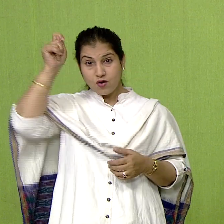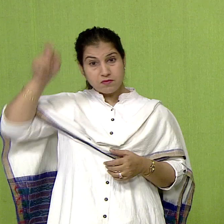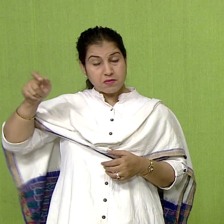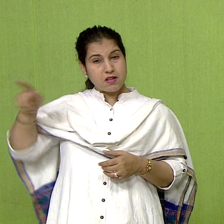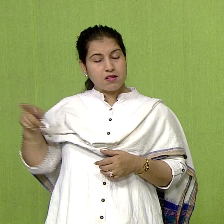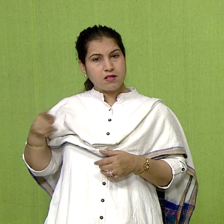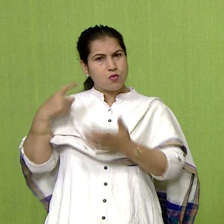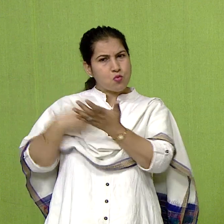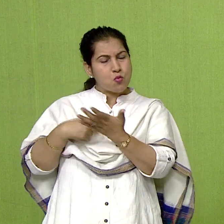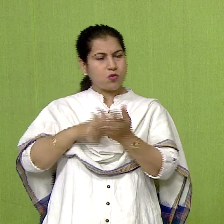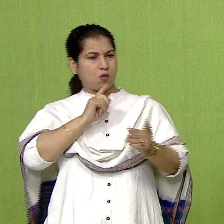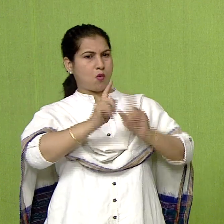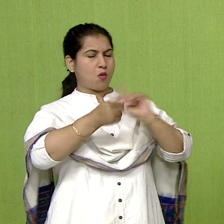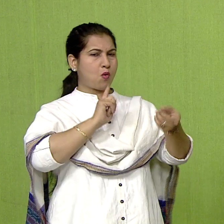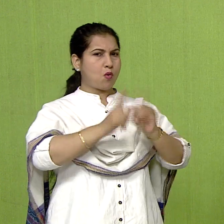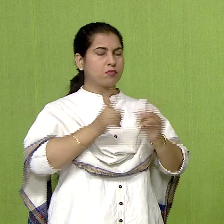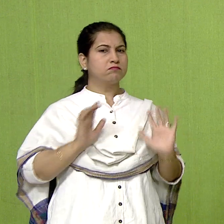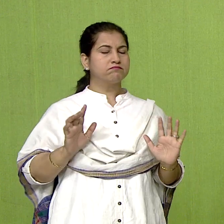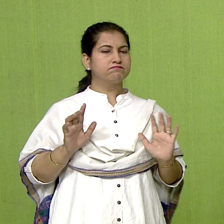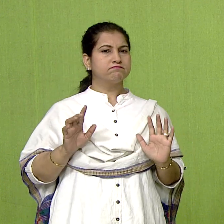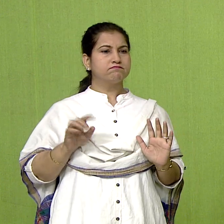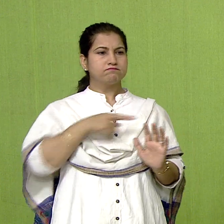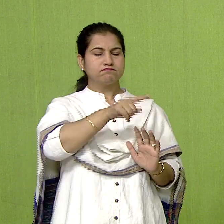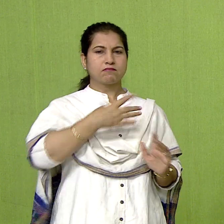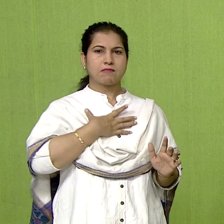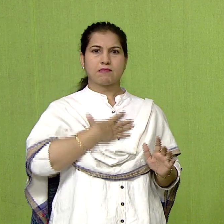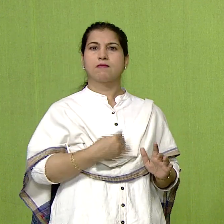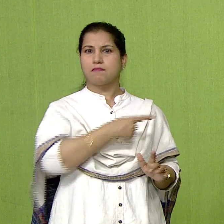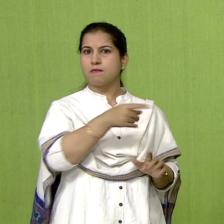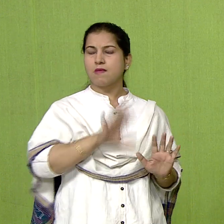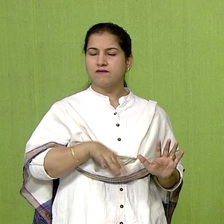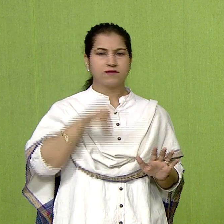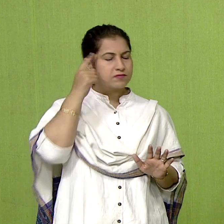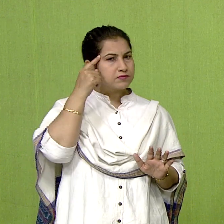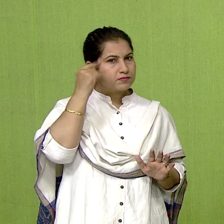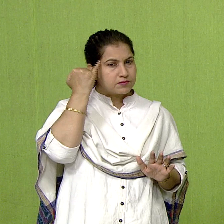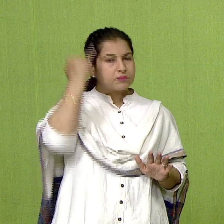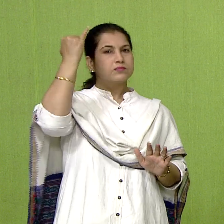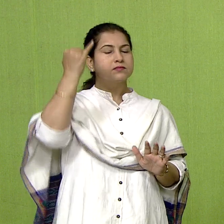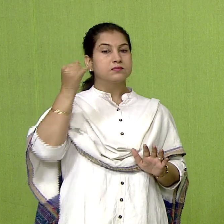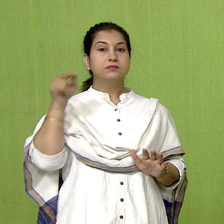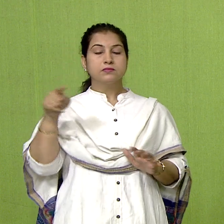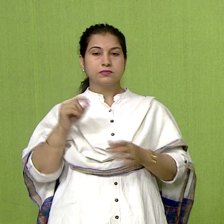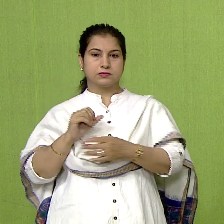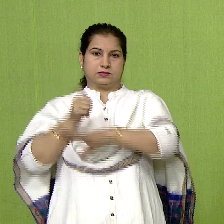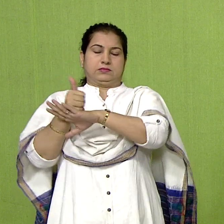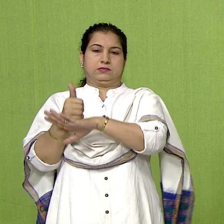So, he decided to form an organization to solve their problems and